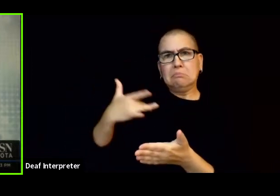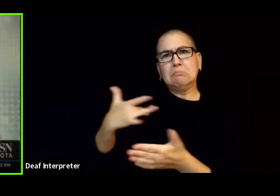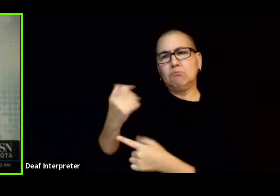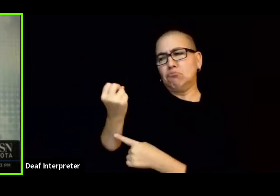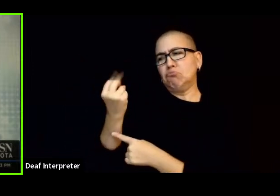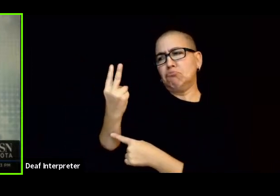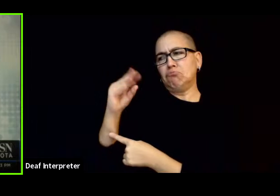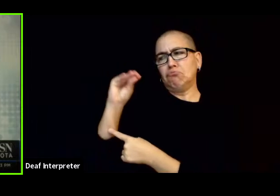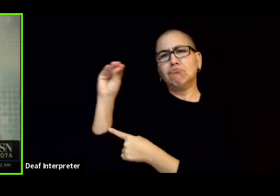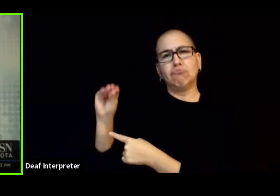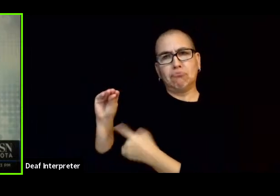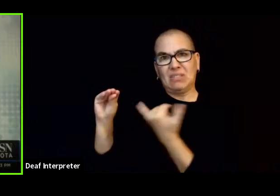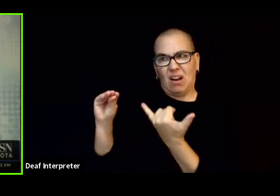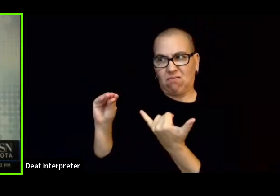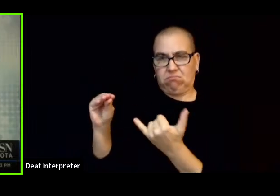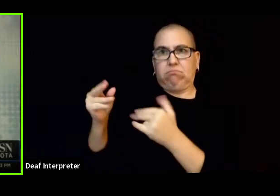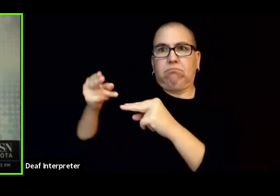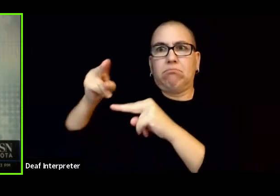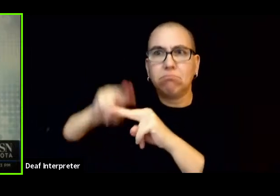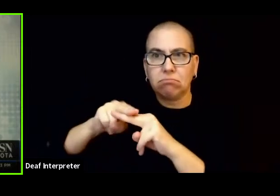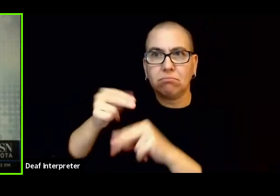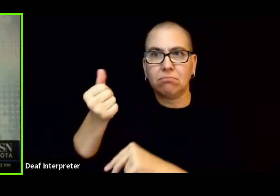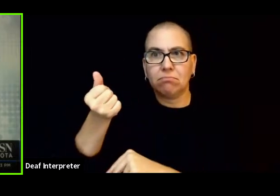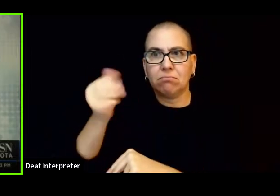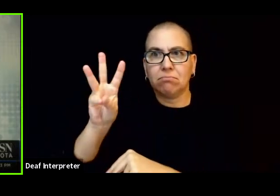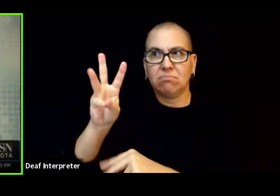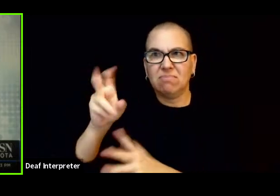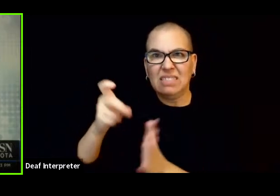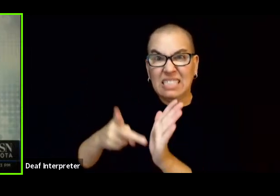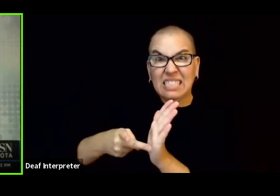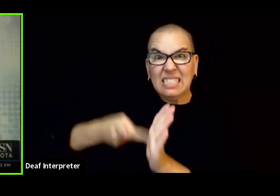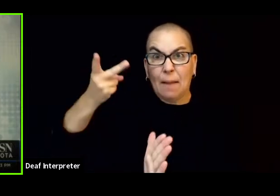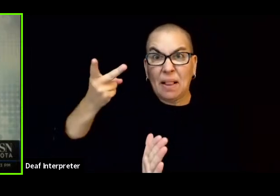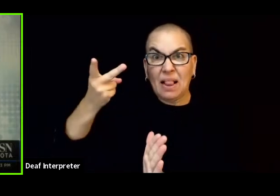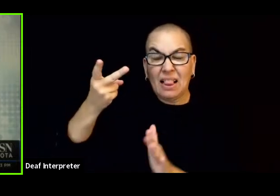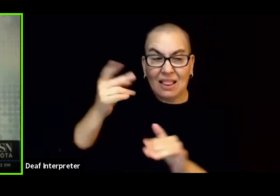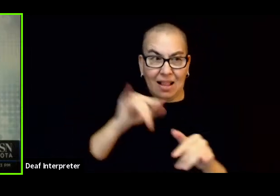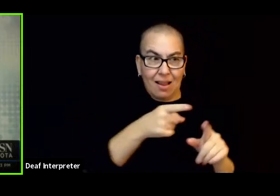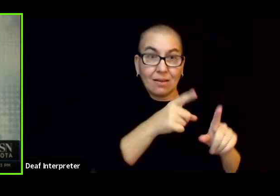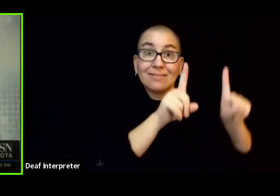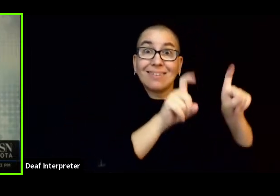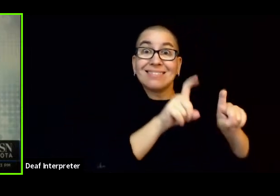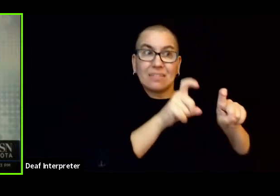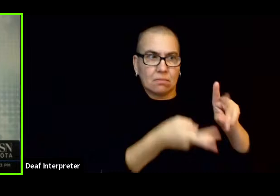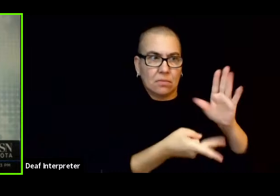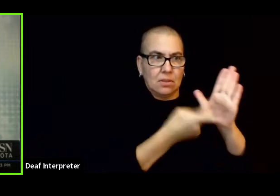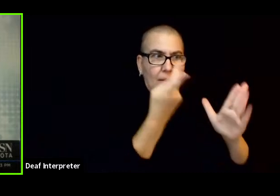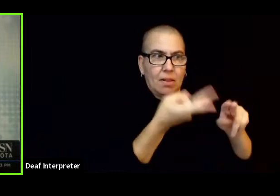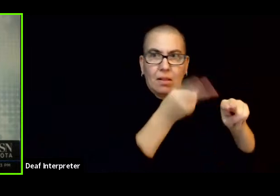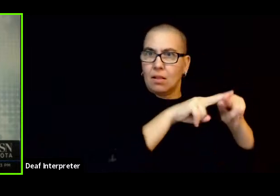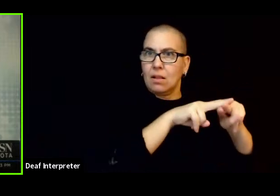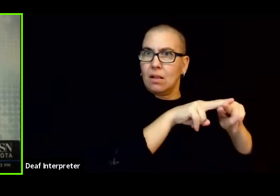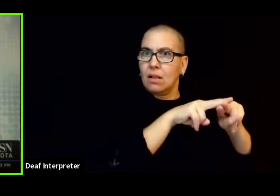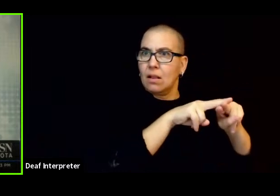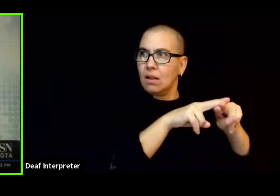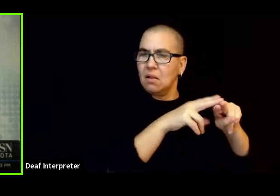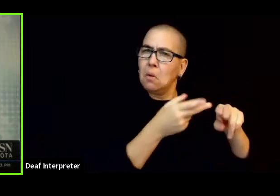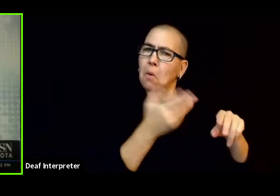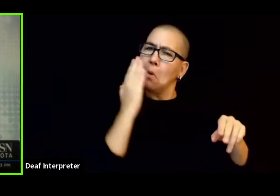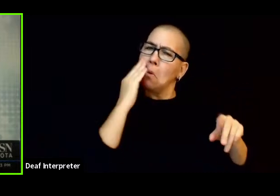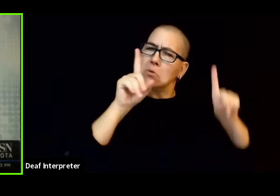in our testing. These testing volumes are very high, but continue to grow even so, week over week. We